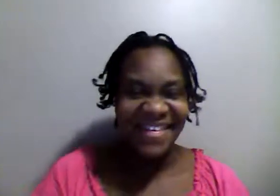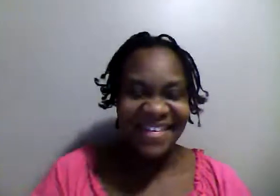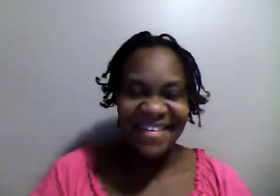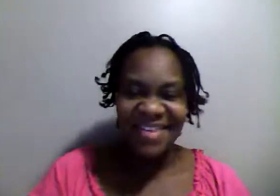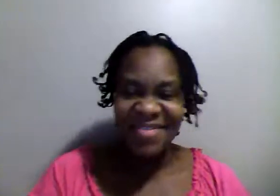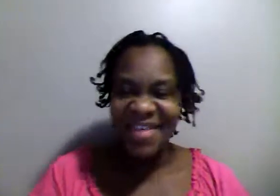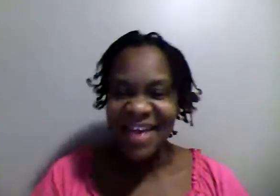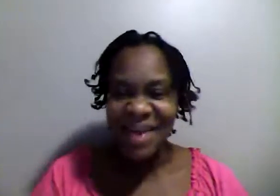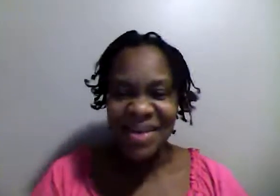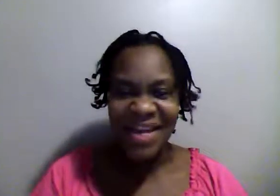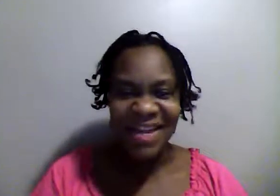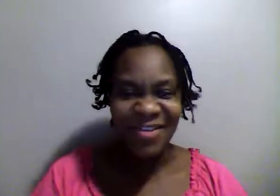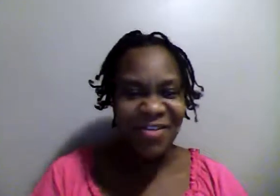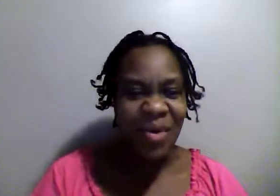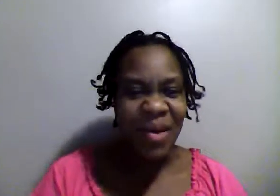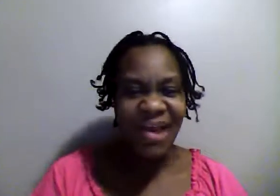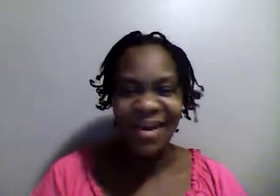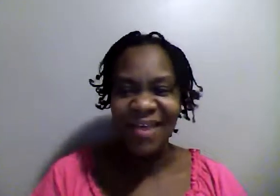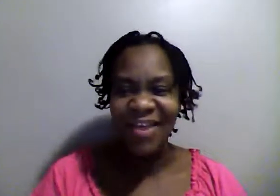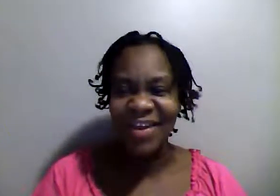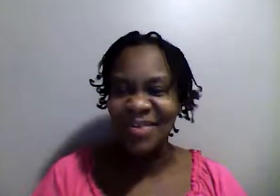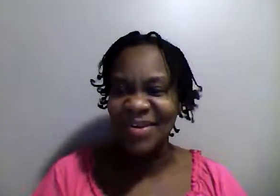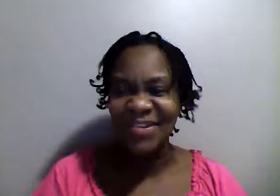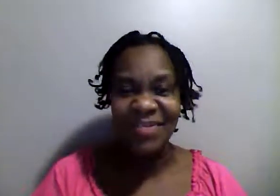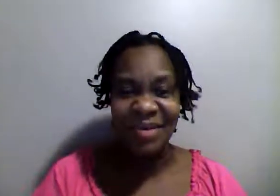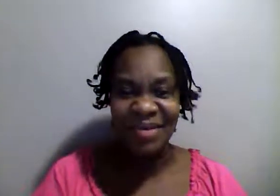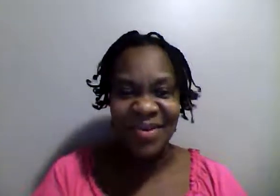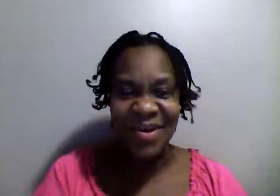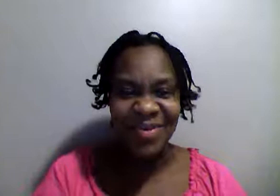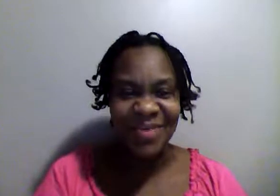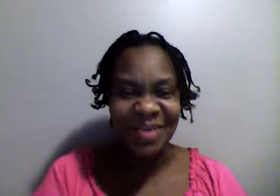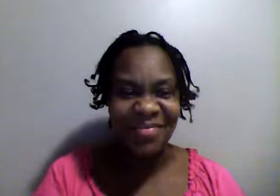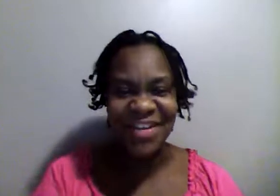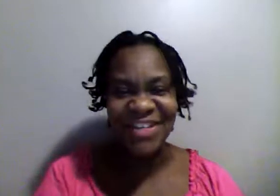I don't think I will get there for a while. I have a lot of work to do around the house when I'm finished here.